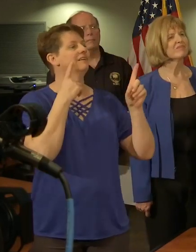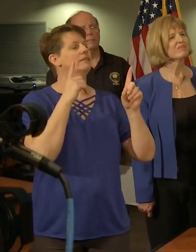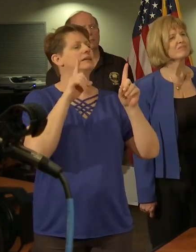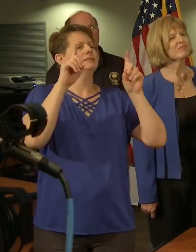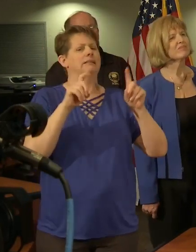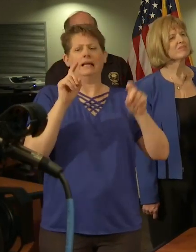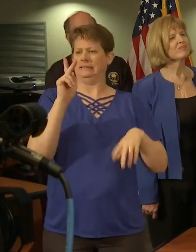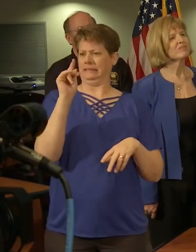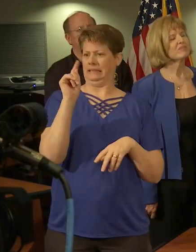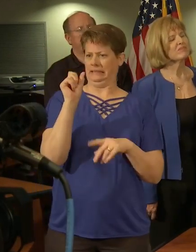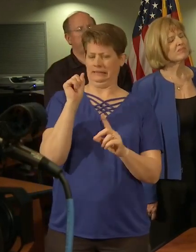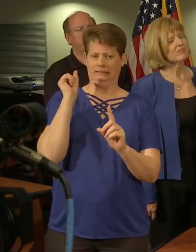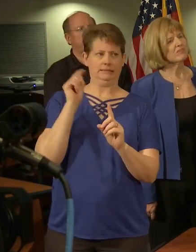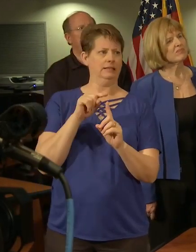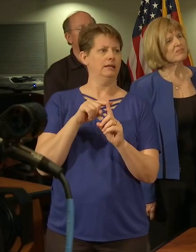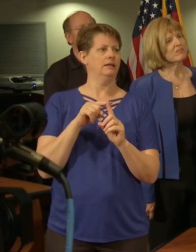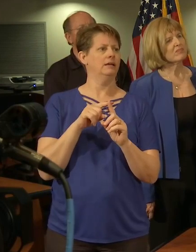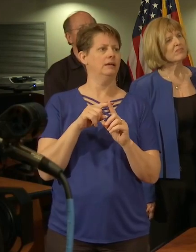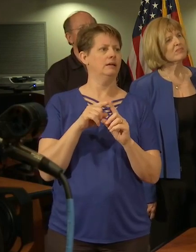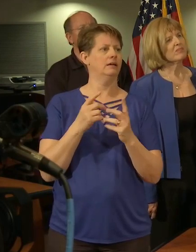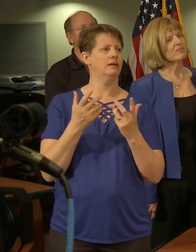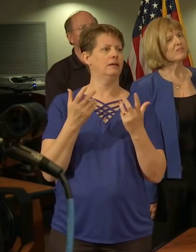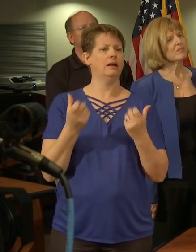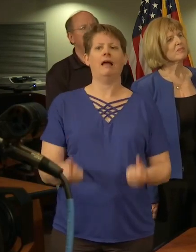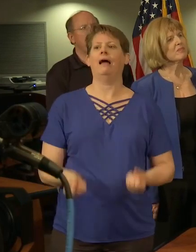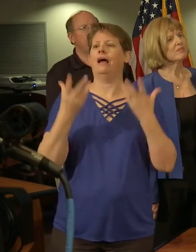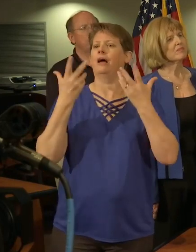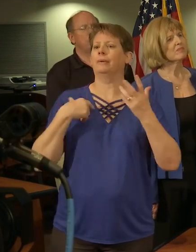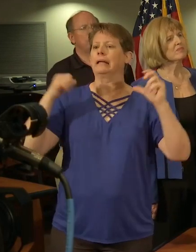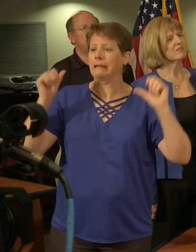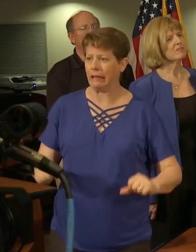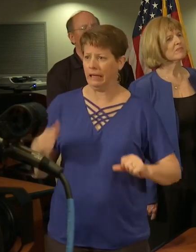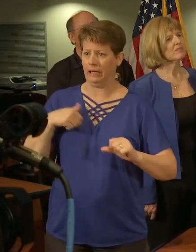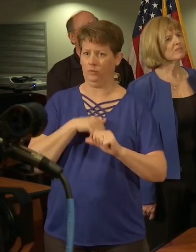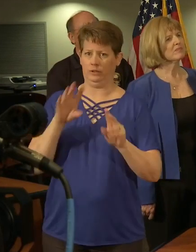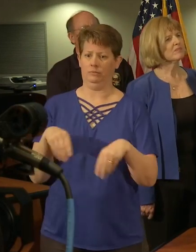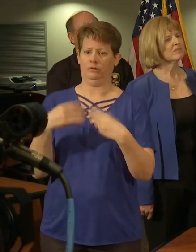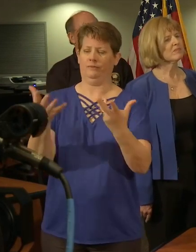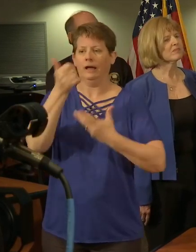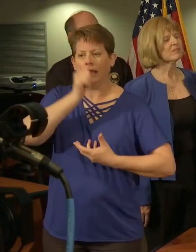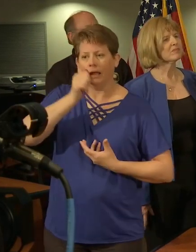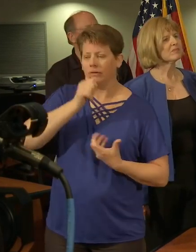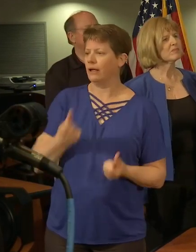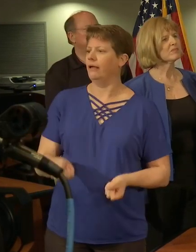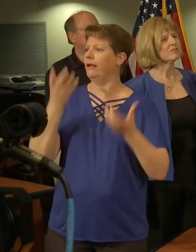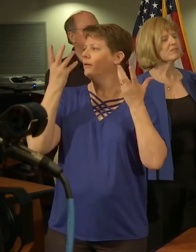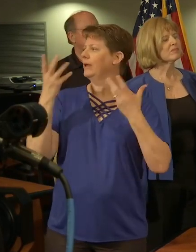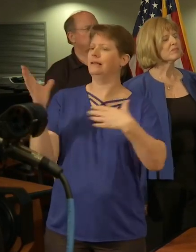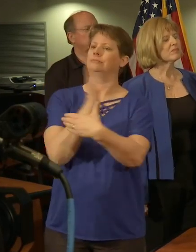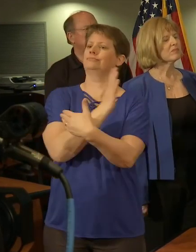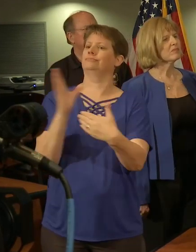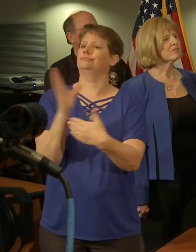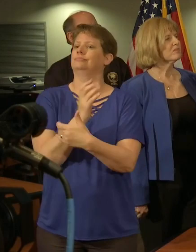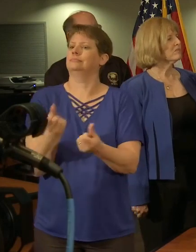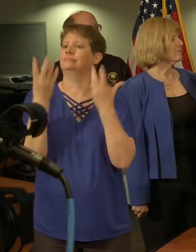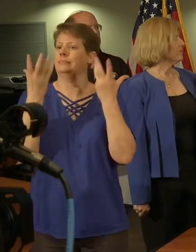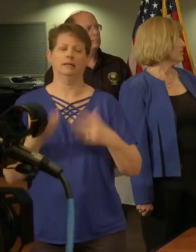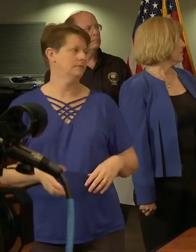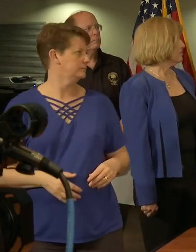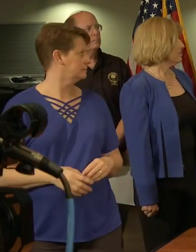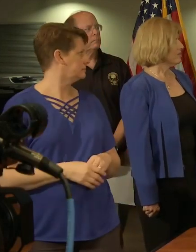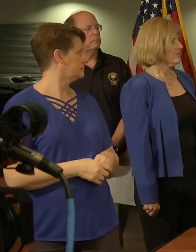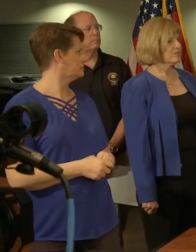kits, what's the capacity for how many tests you guys can conduct daily? Like, what's the number range on that?